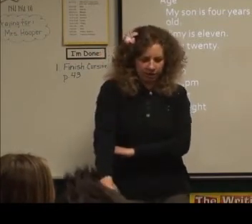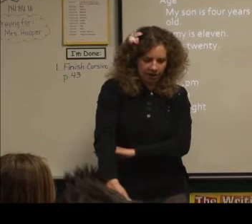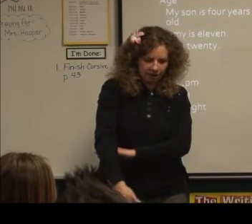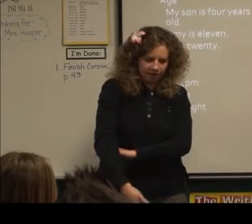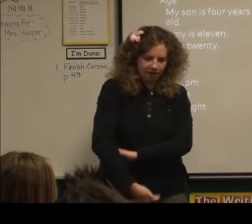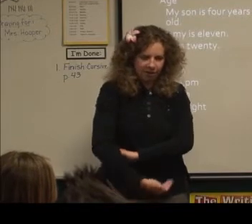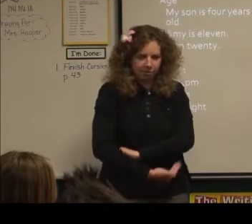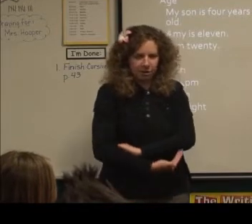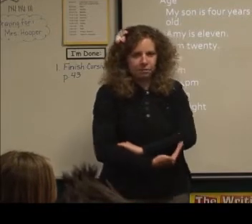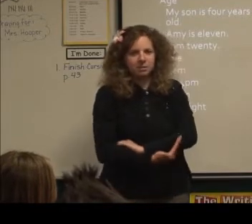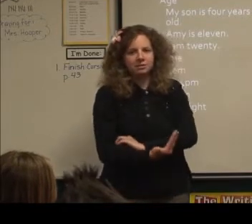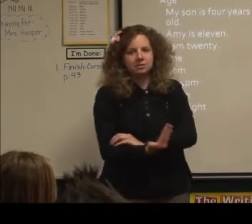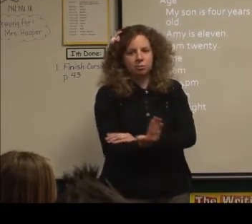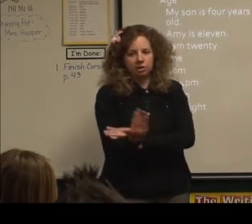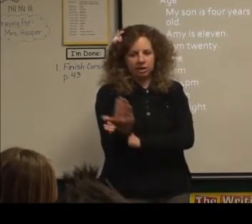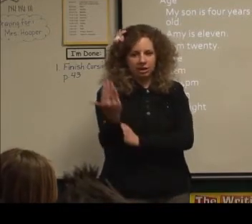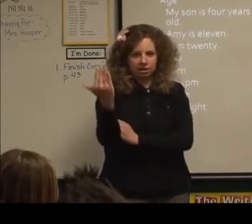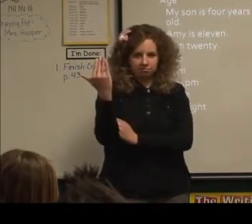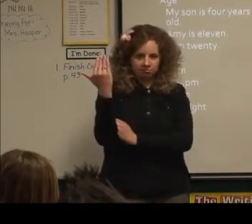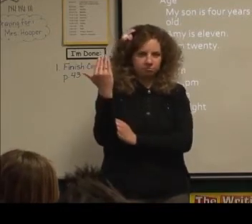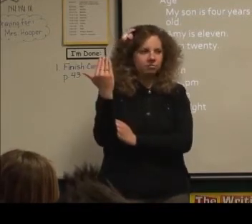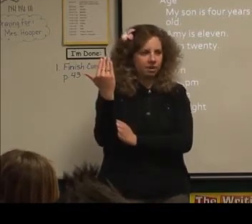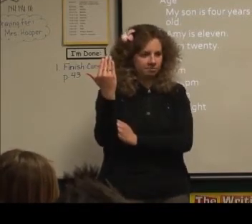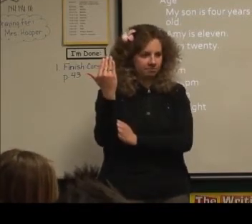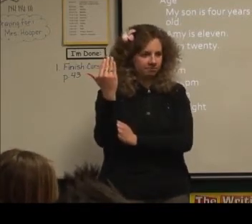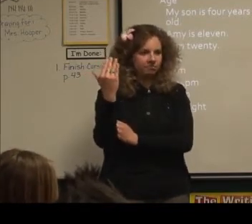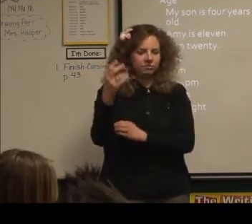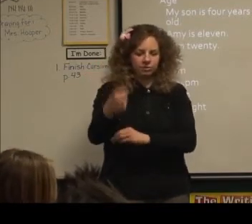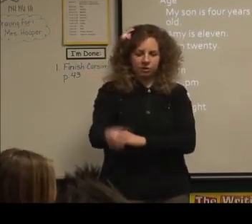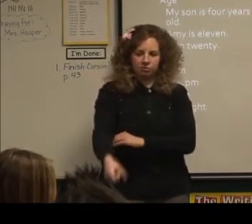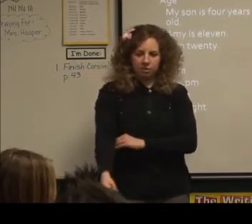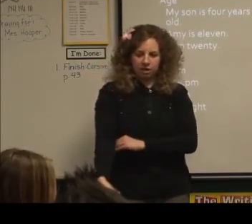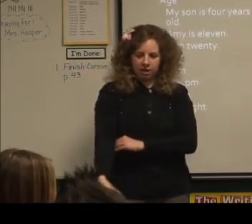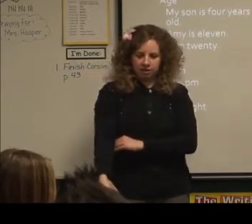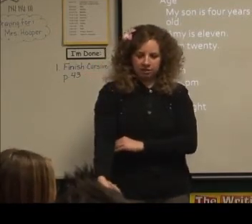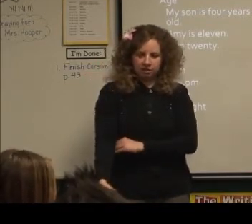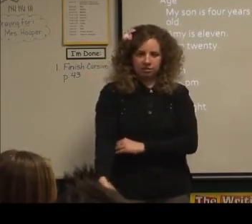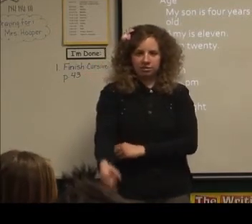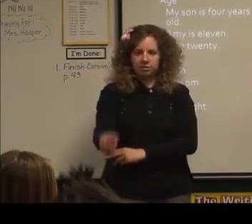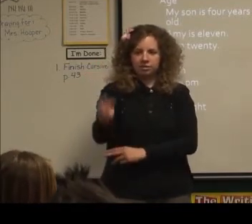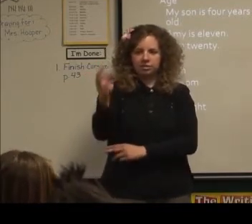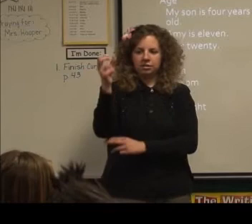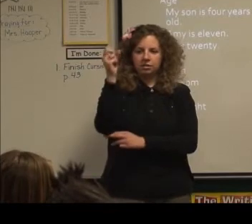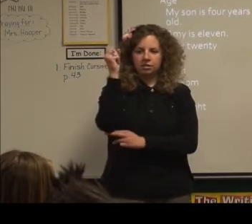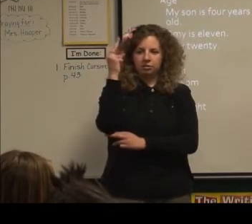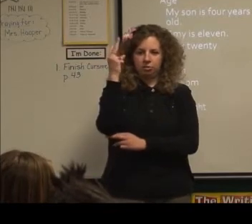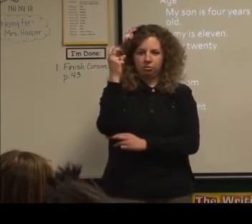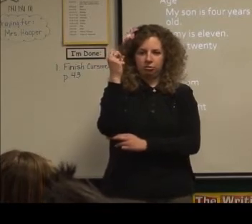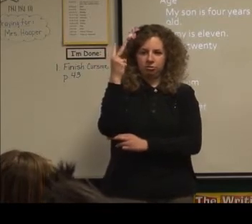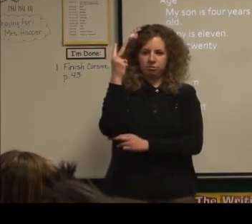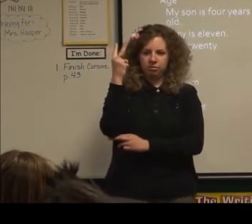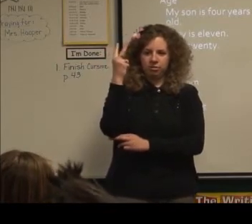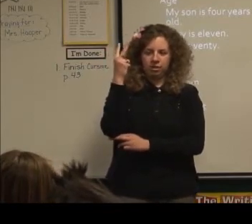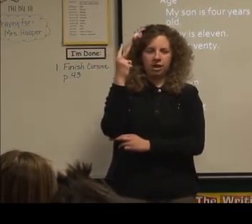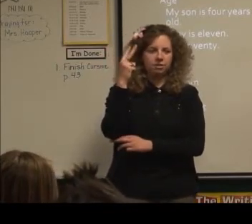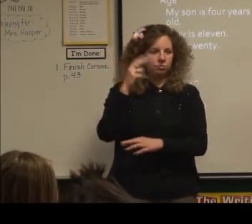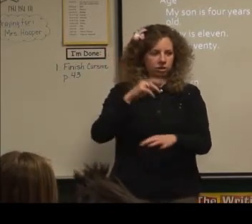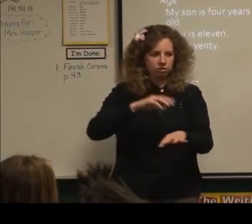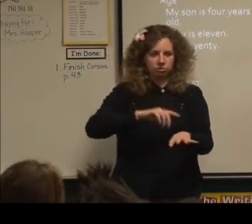like coming up into morning again. Okay? So you have midnight, noon, and then we can do the